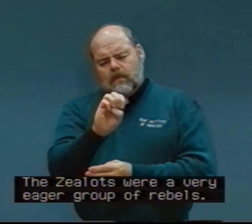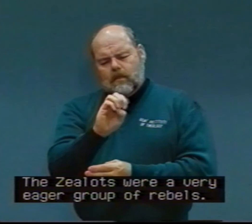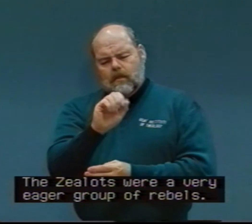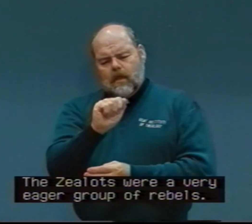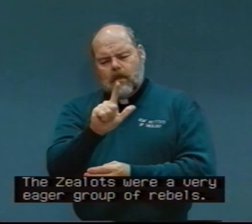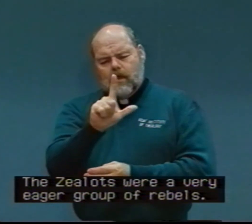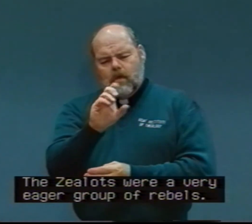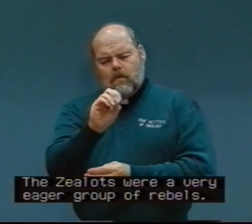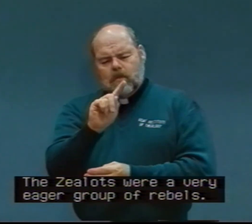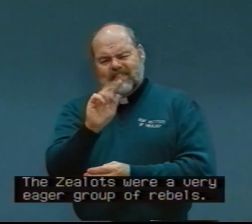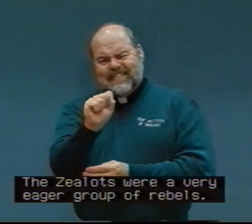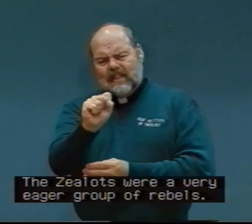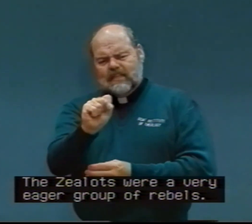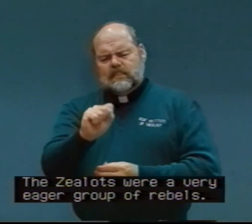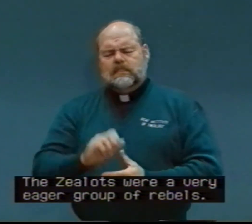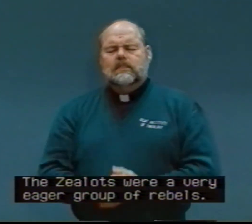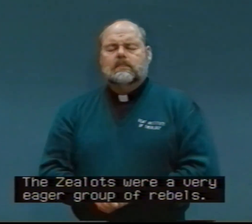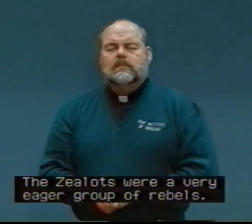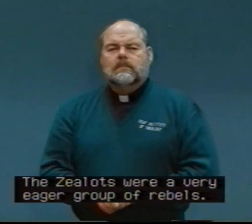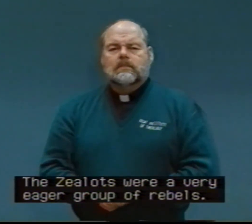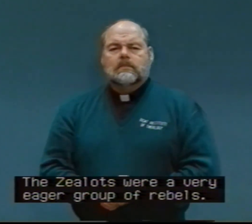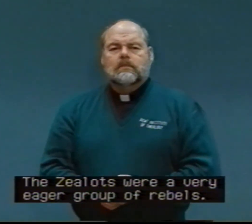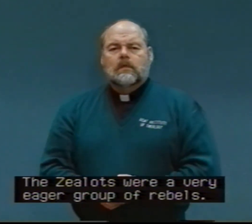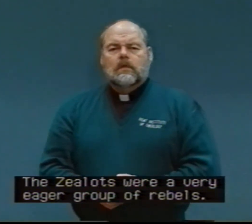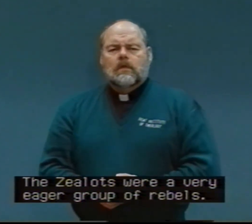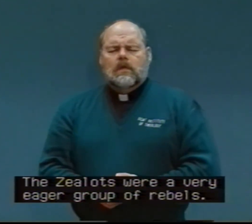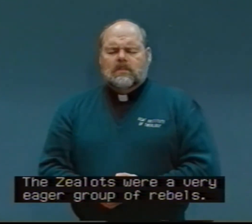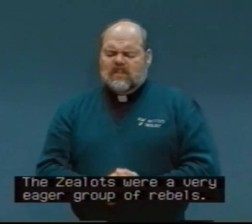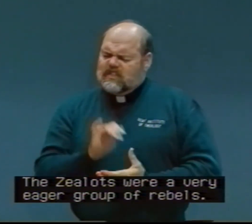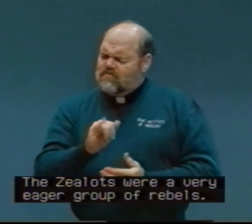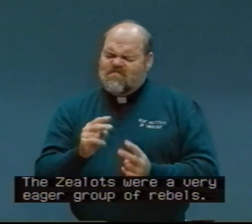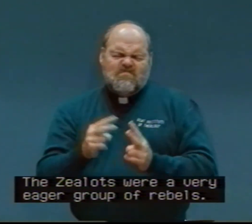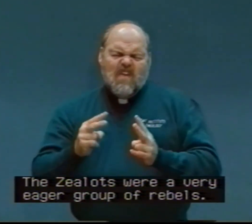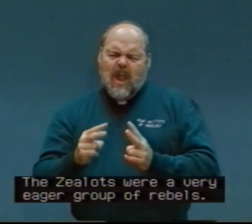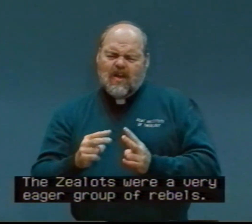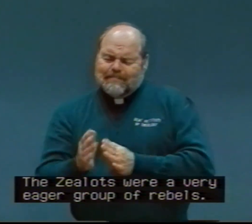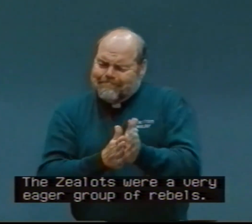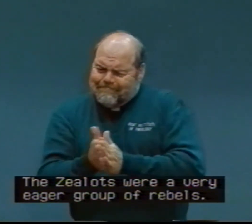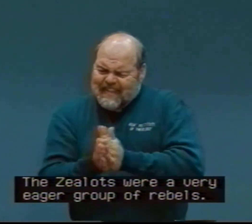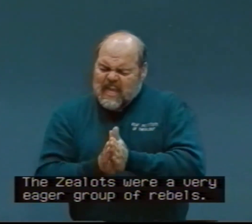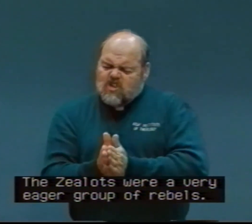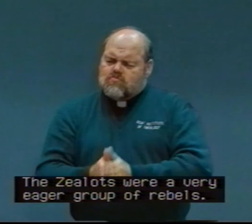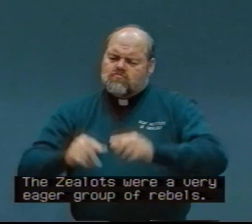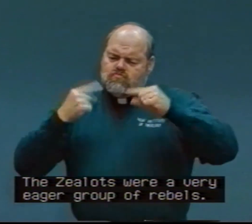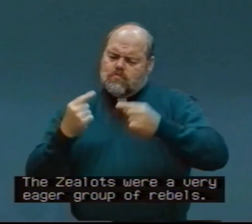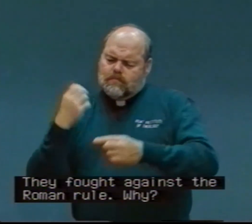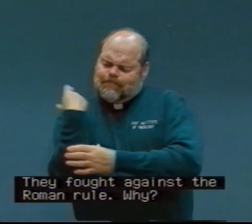The Zealots were a very eager group of rebels.